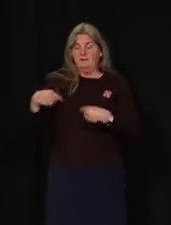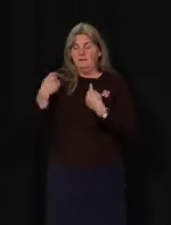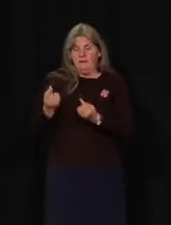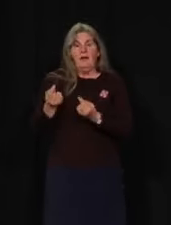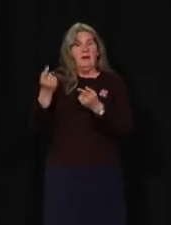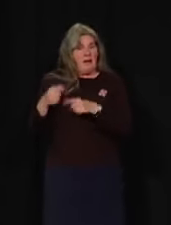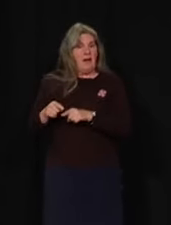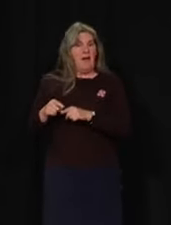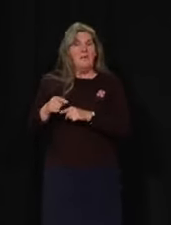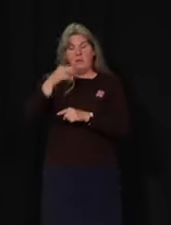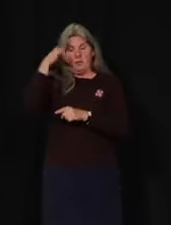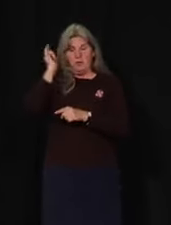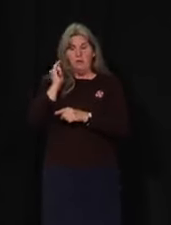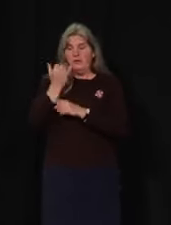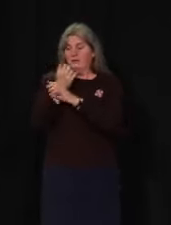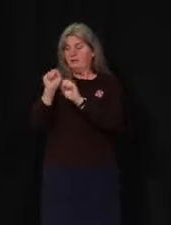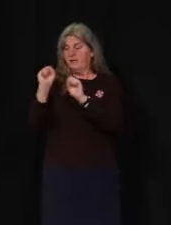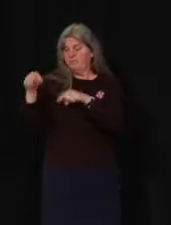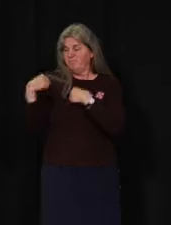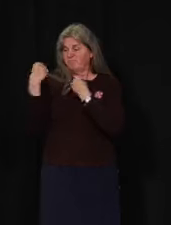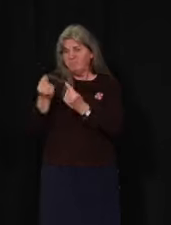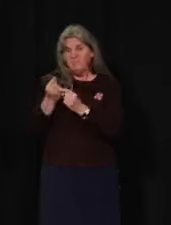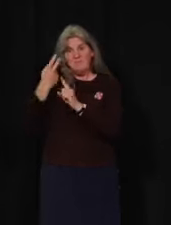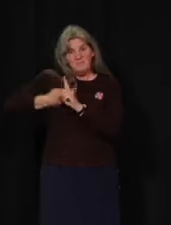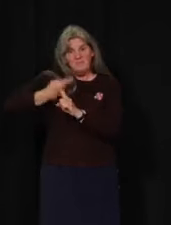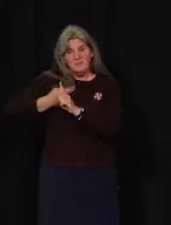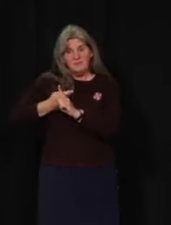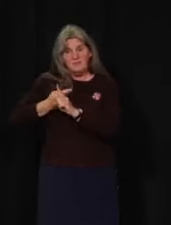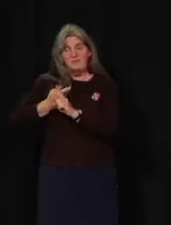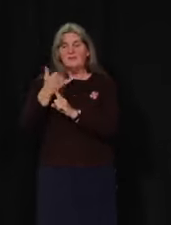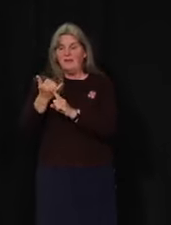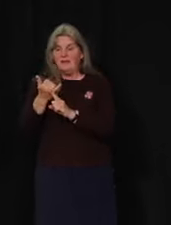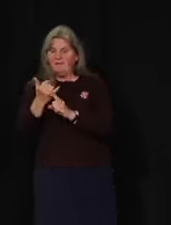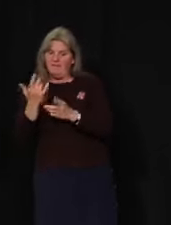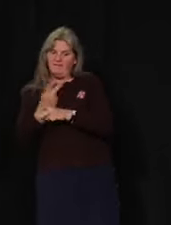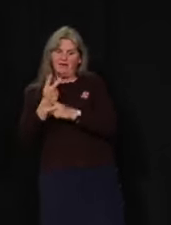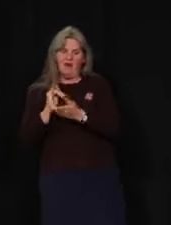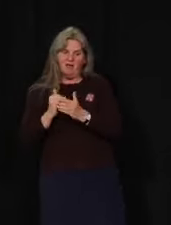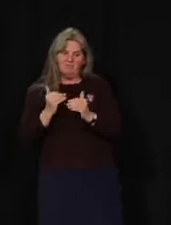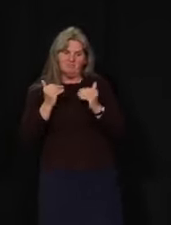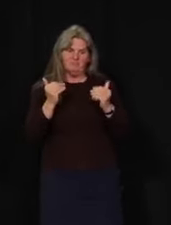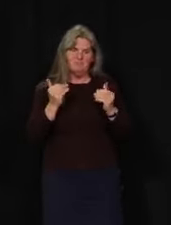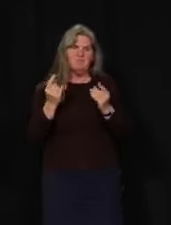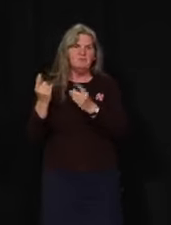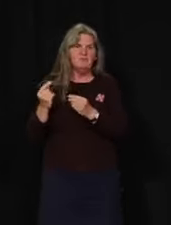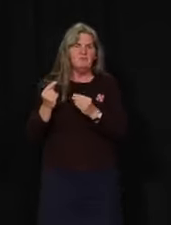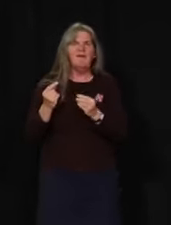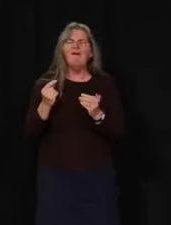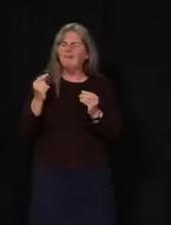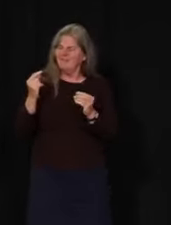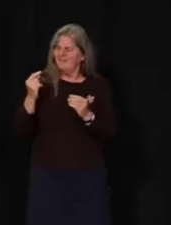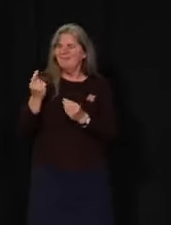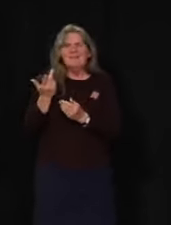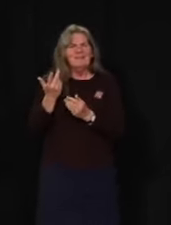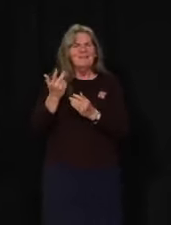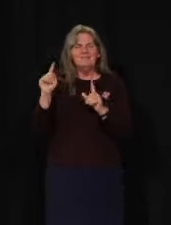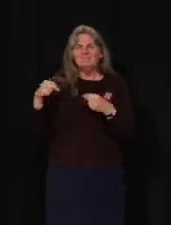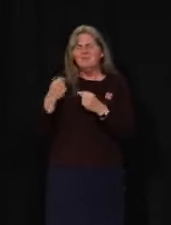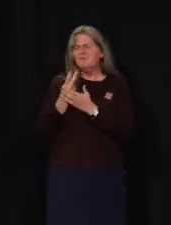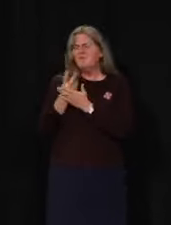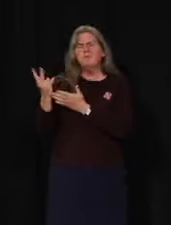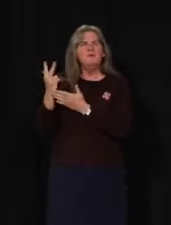true test of a durable and successful marriage has begun. It's been easy to flirt with COVID danger in the past